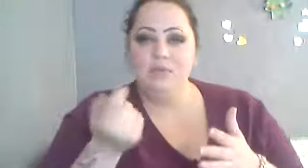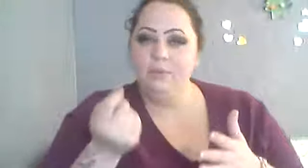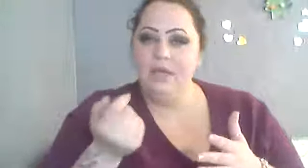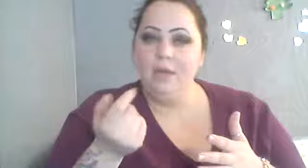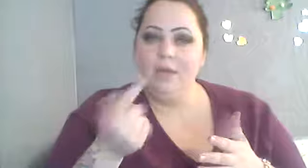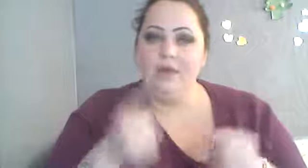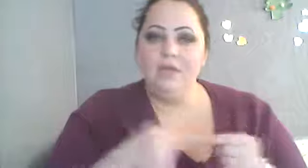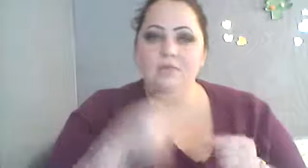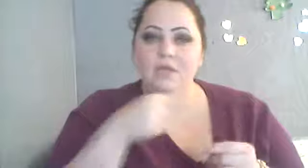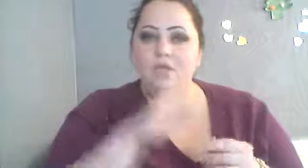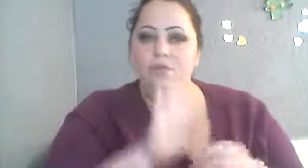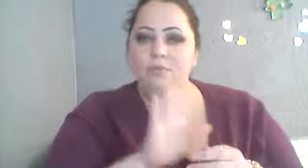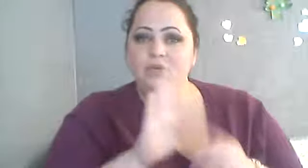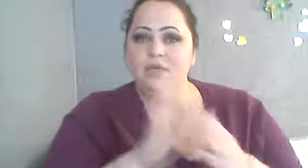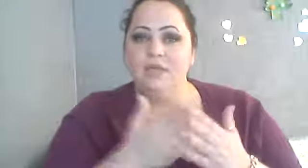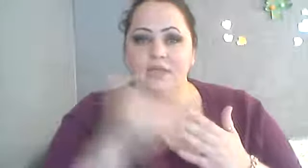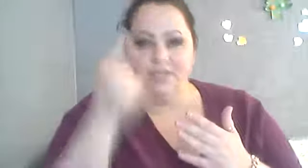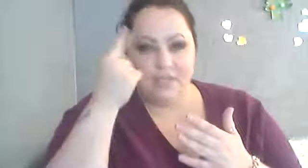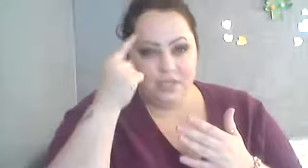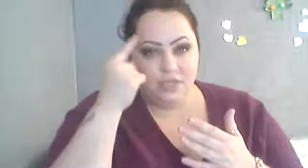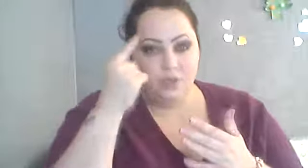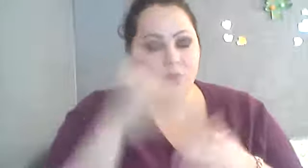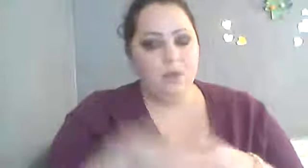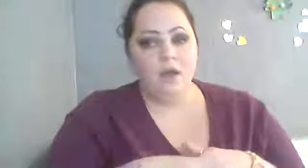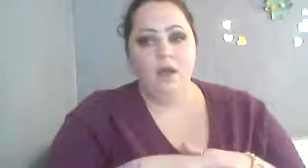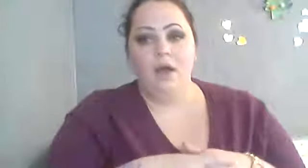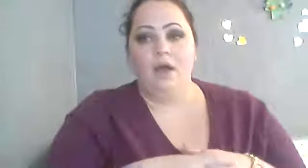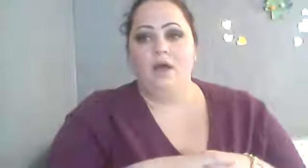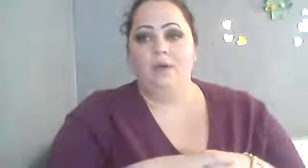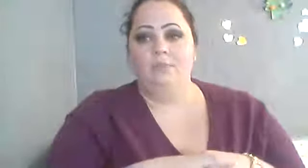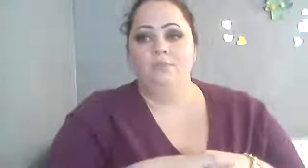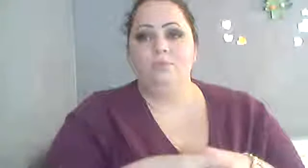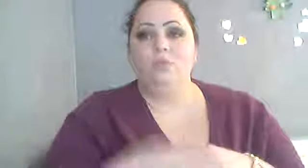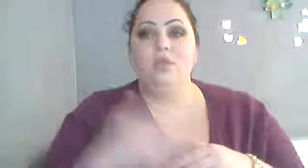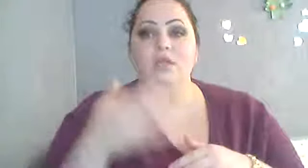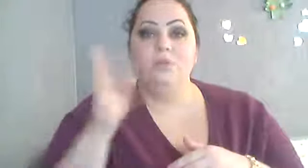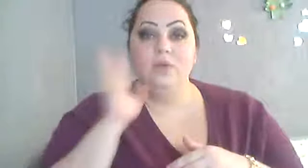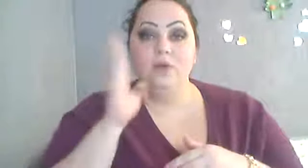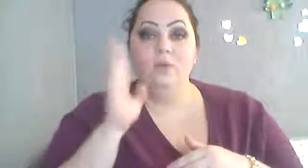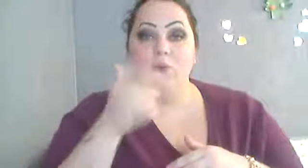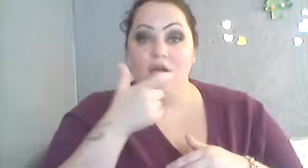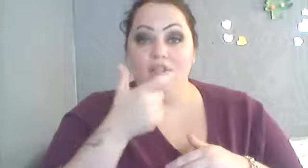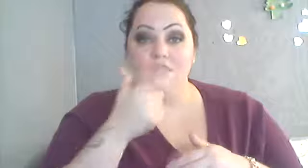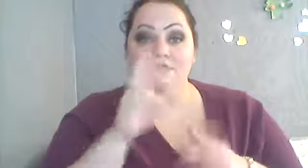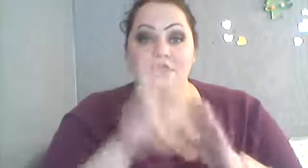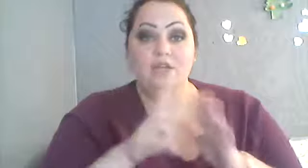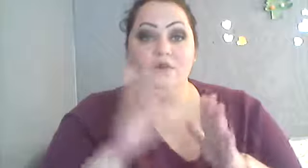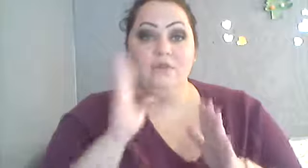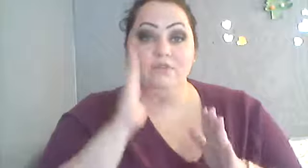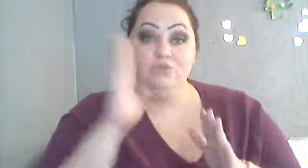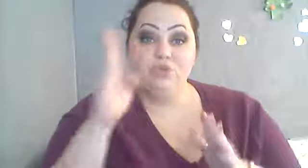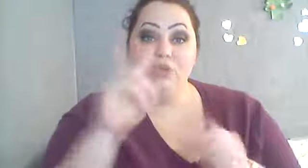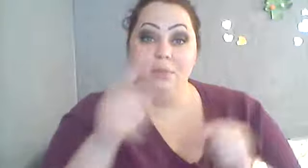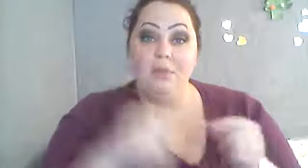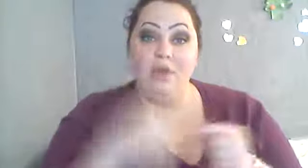bit about him in your book. At least I think so. We will watch a video in the future about